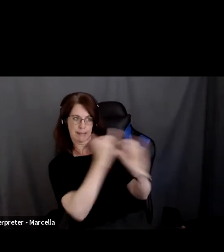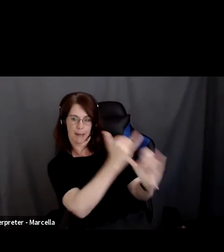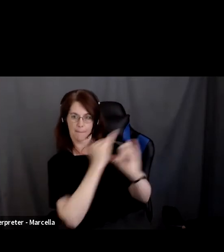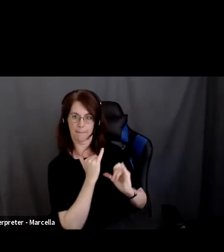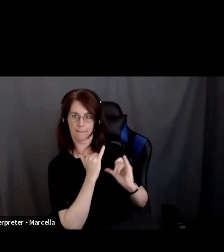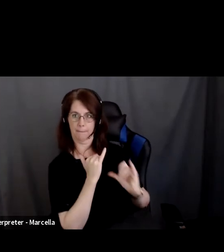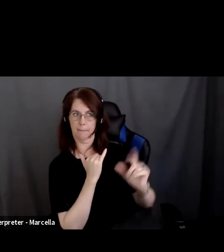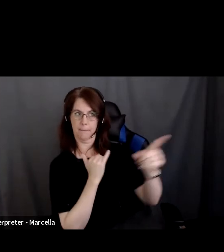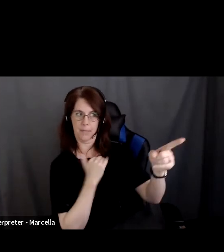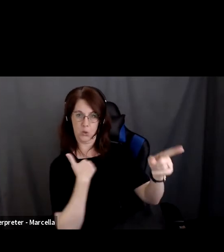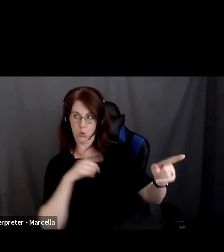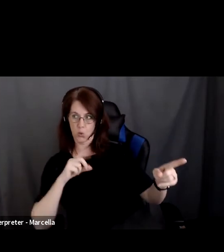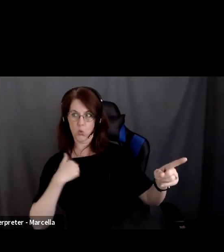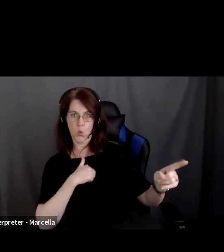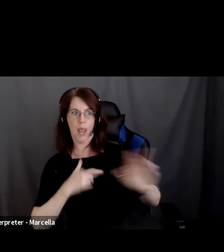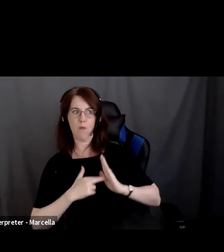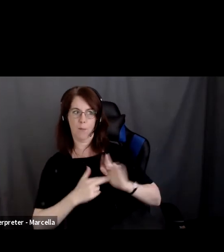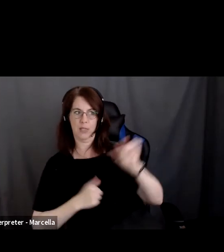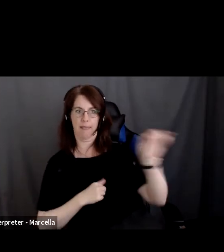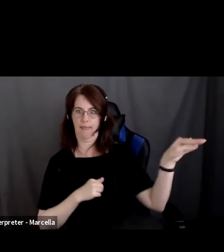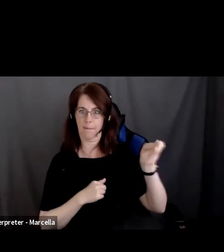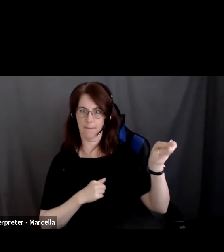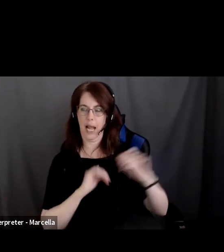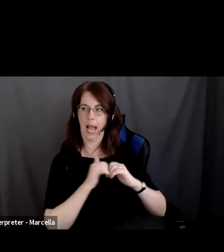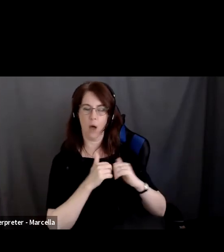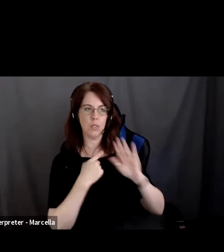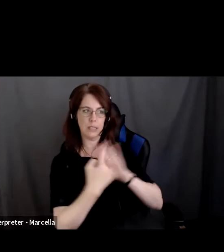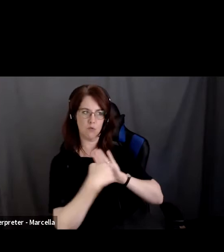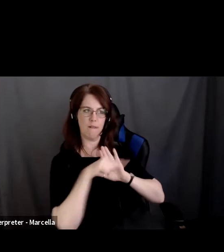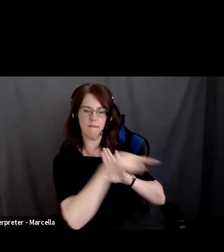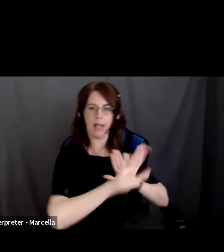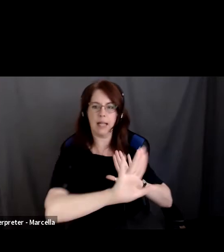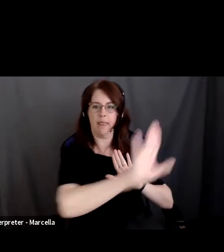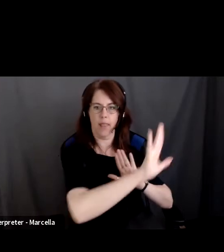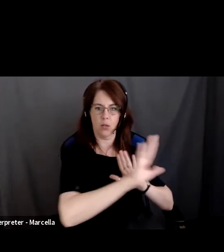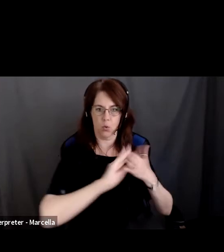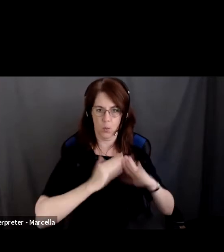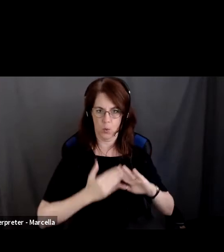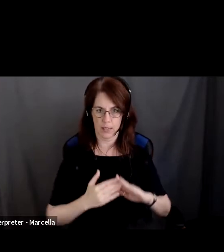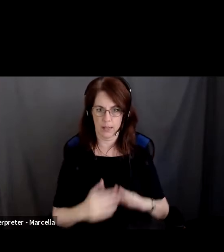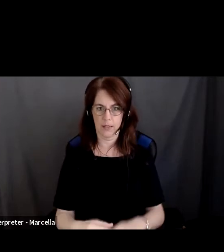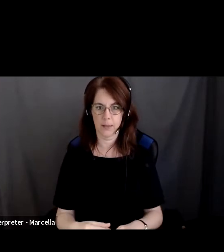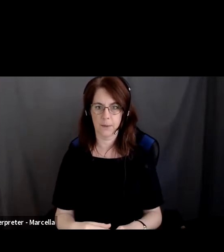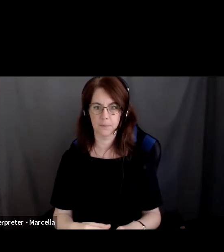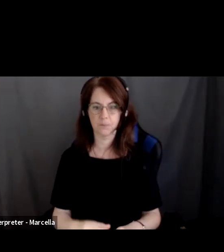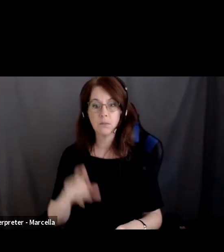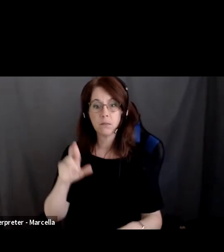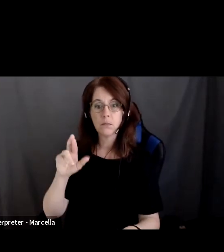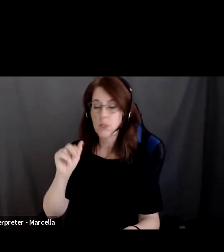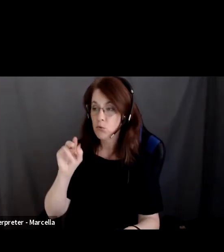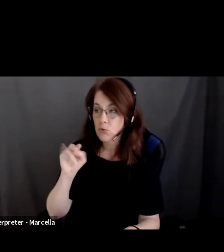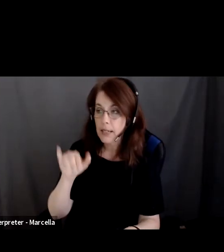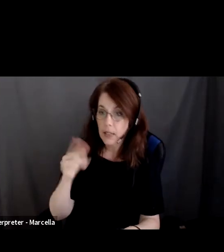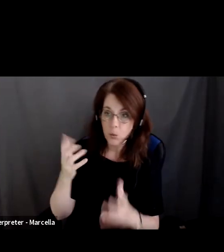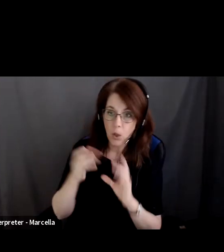how does our organization reflect all of those other communities that we serve? Raina, do you want to talk a little